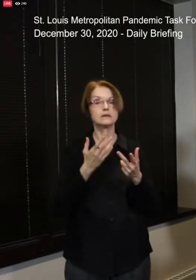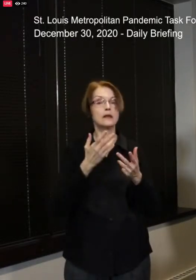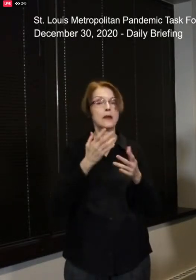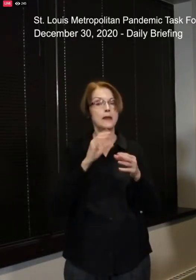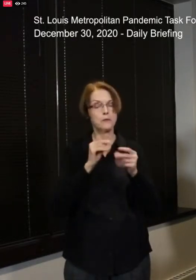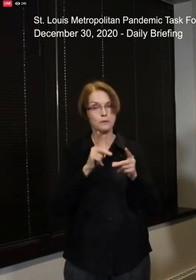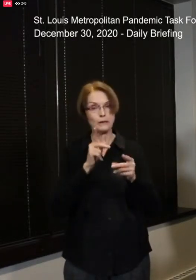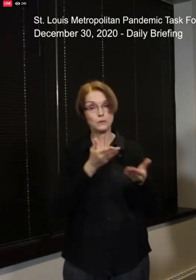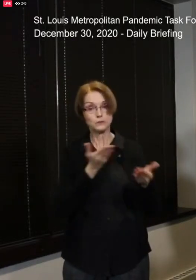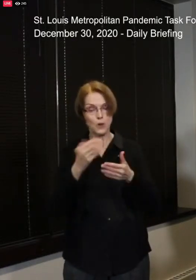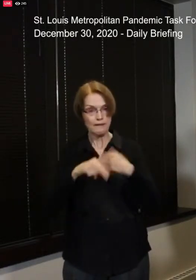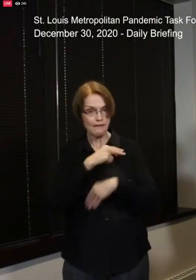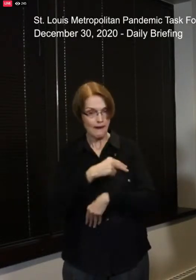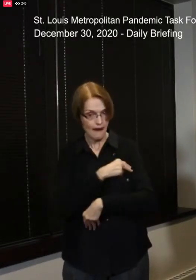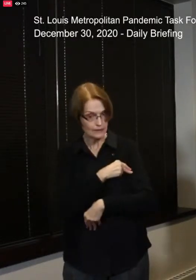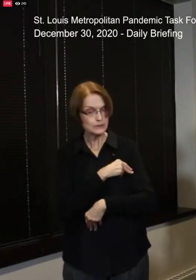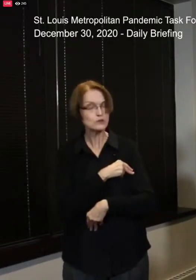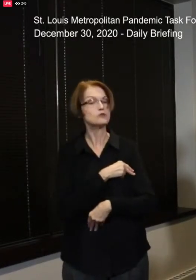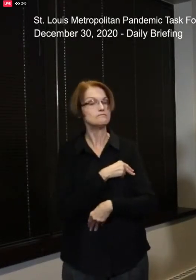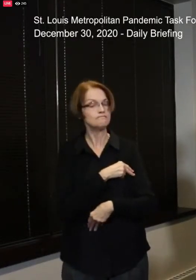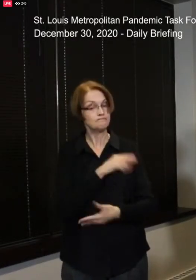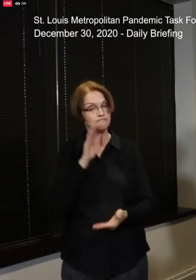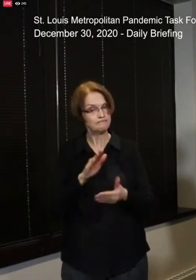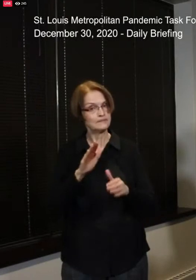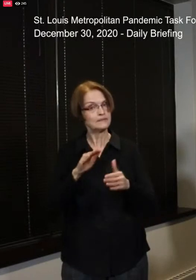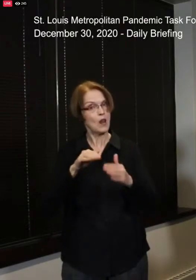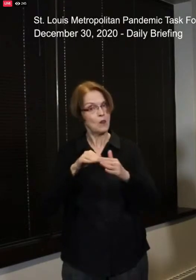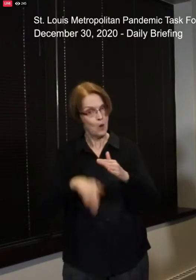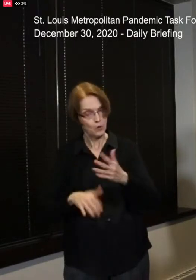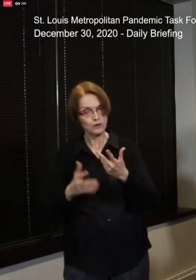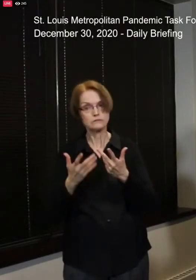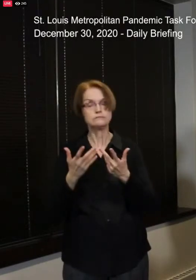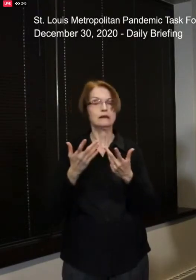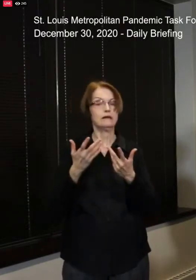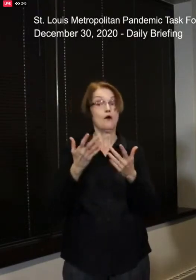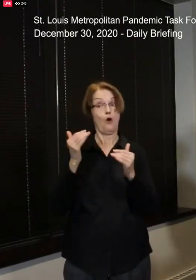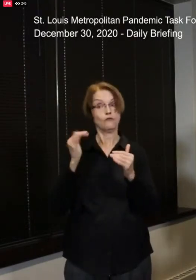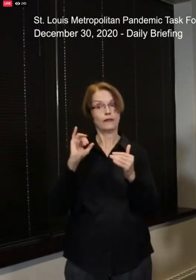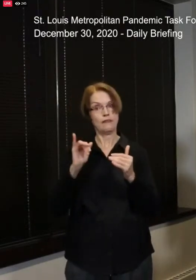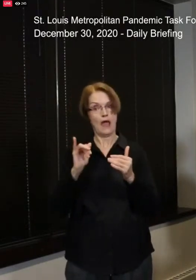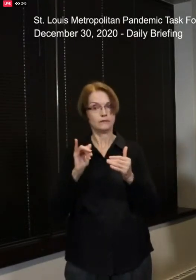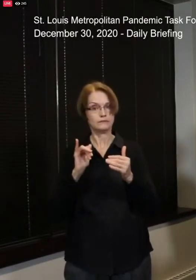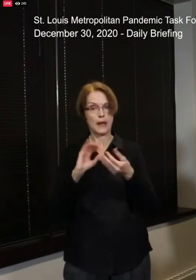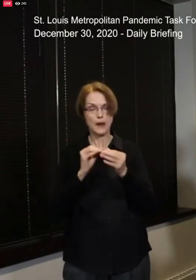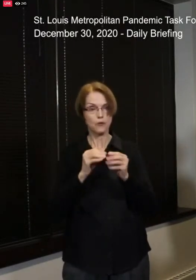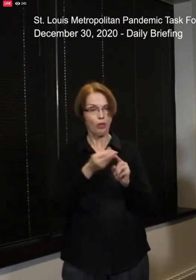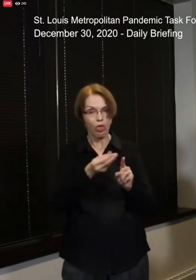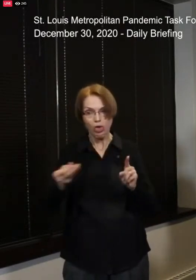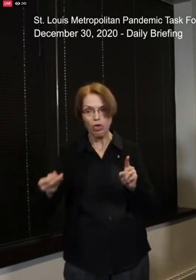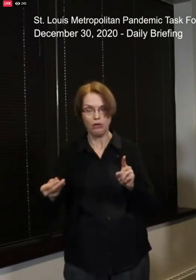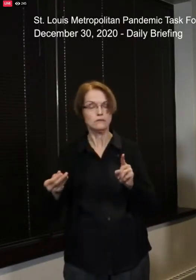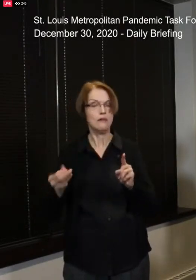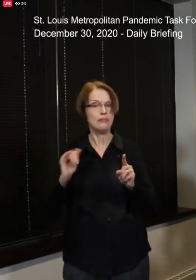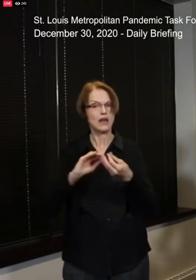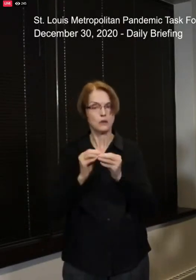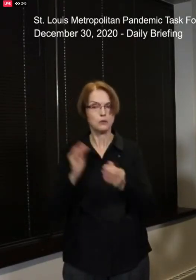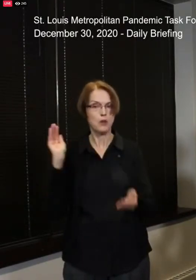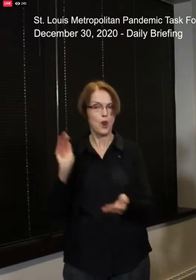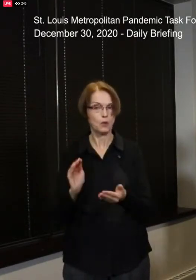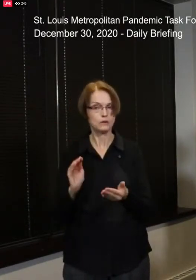and the reproductive number stays lower. But we'll be following this over time once we get through the holidays as well.